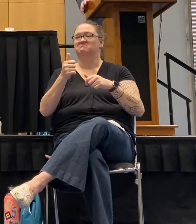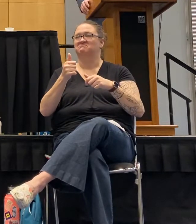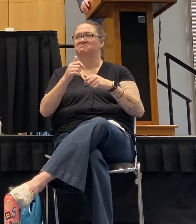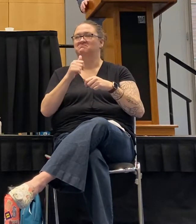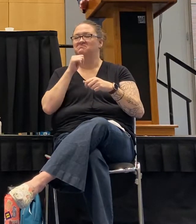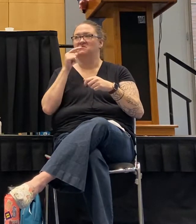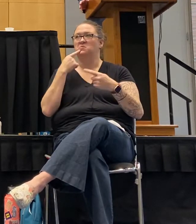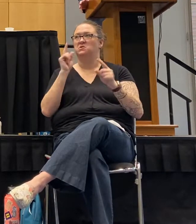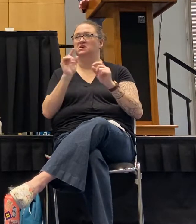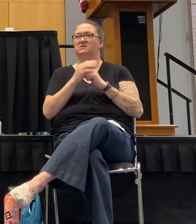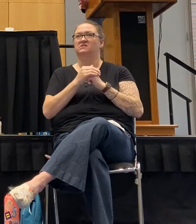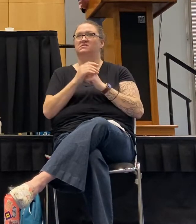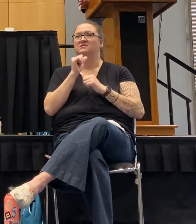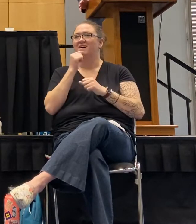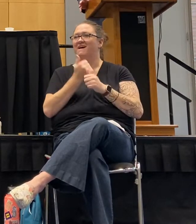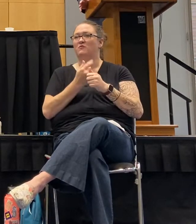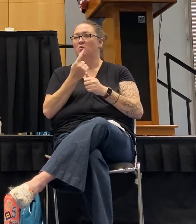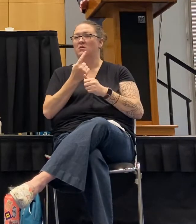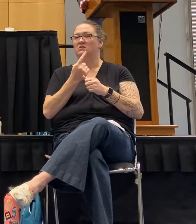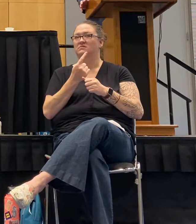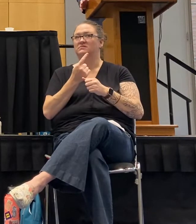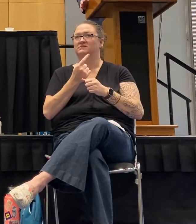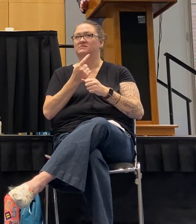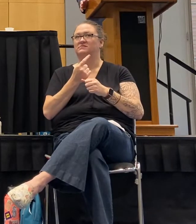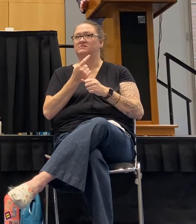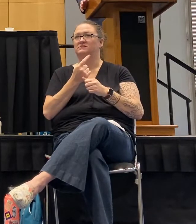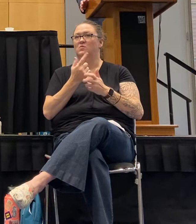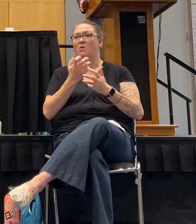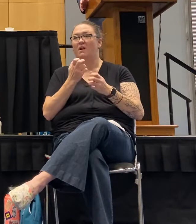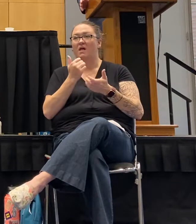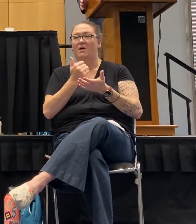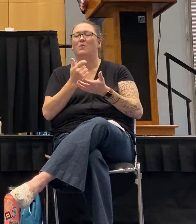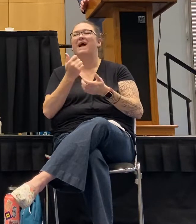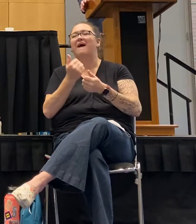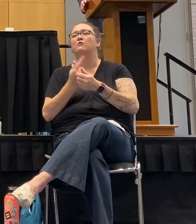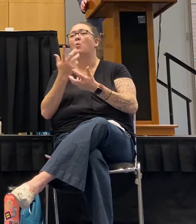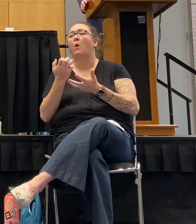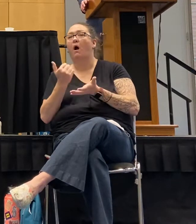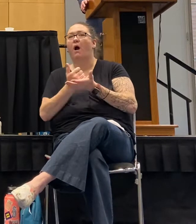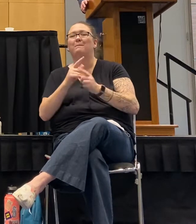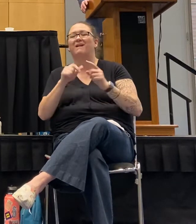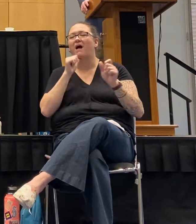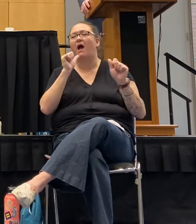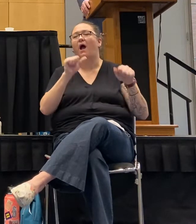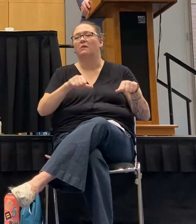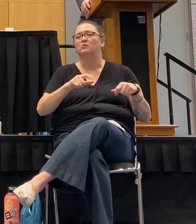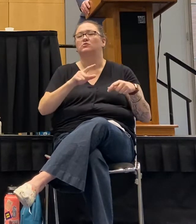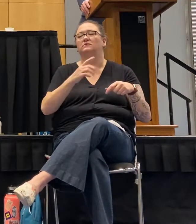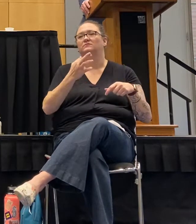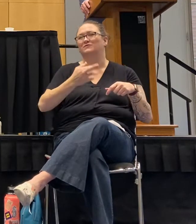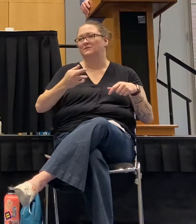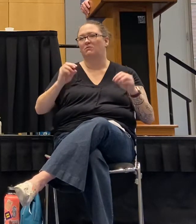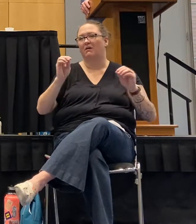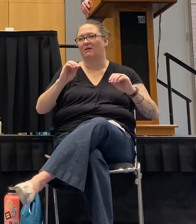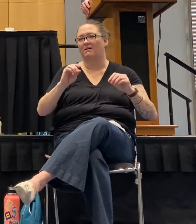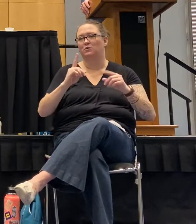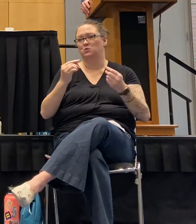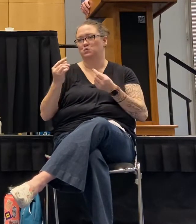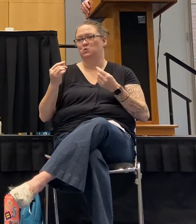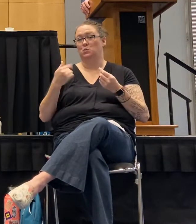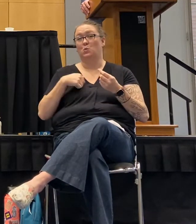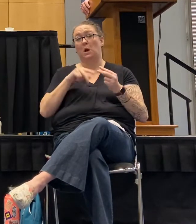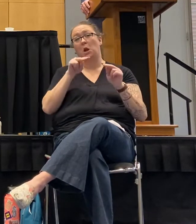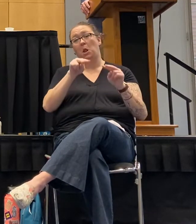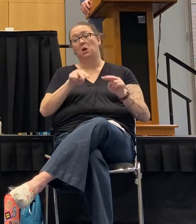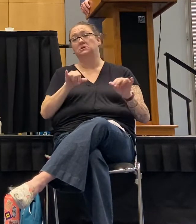well. Everybody was on board with wanting to help, but didn't have the ability and the resources to do so. We looked at a lot of